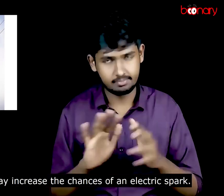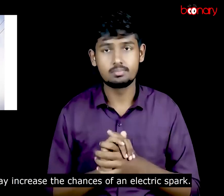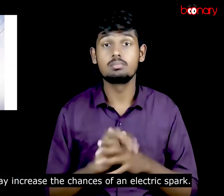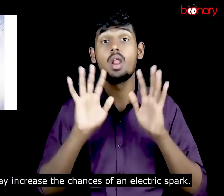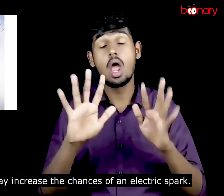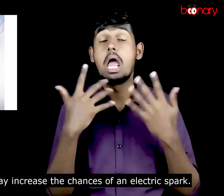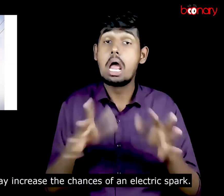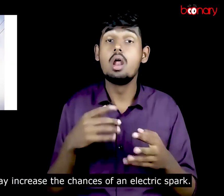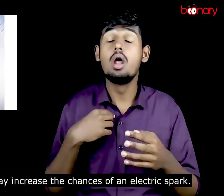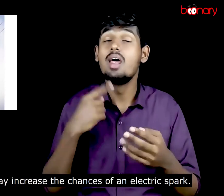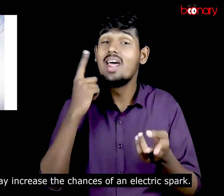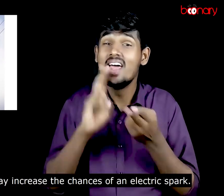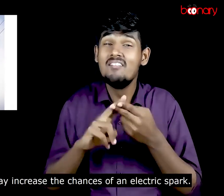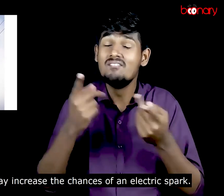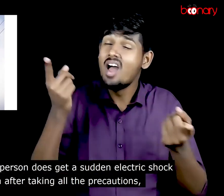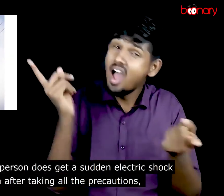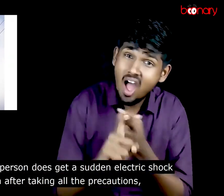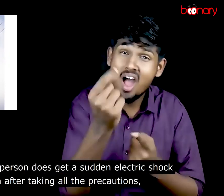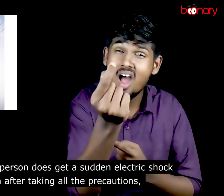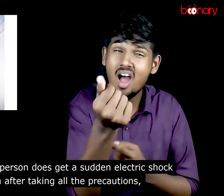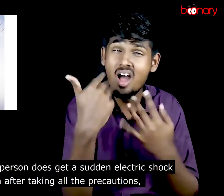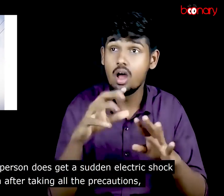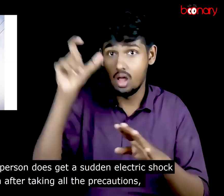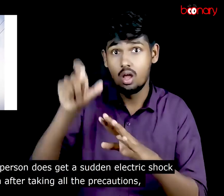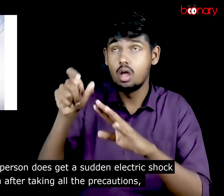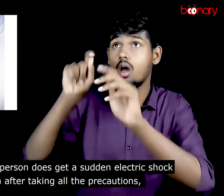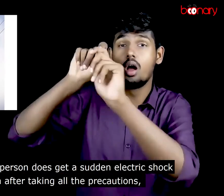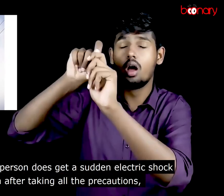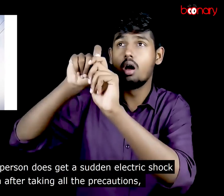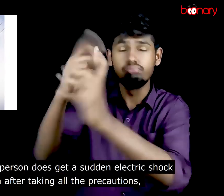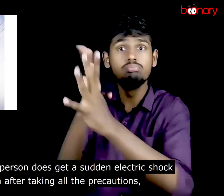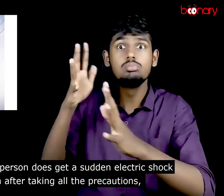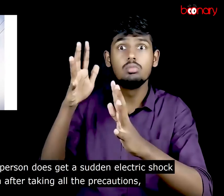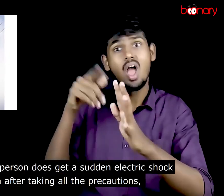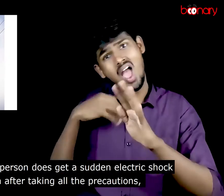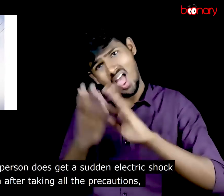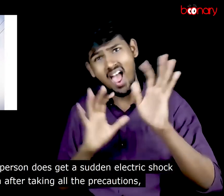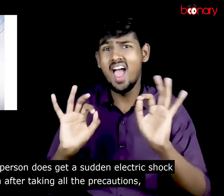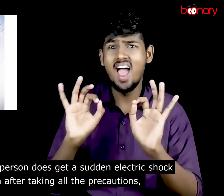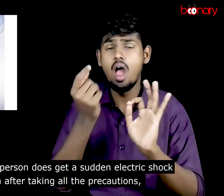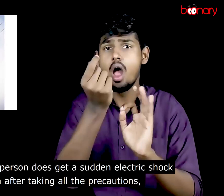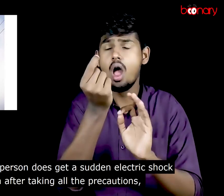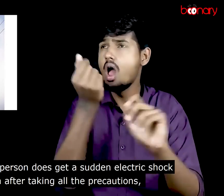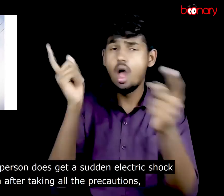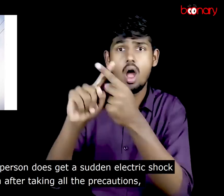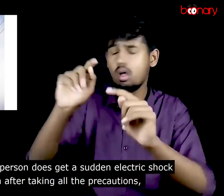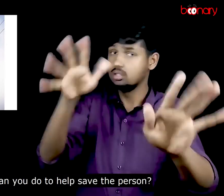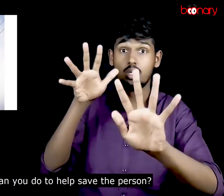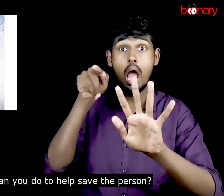increase the chances of an electric spark. If in case a person does get an electric shock, even after taking all the precautions, what